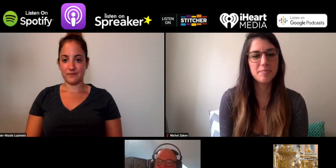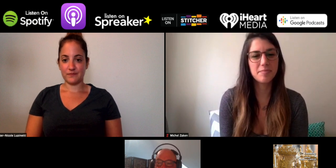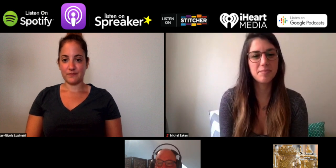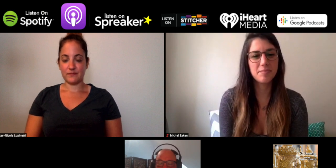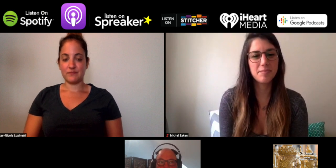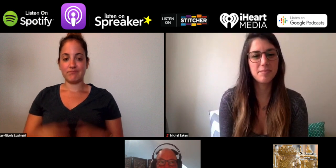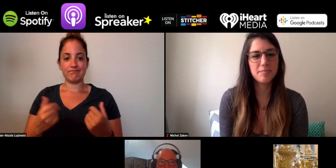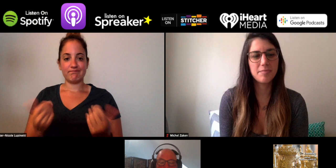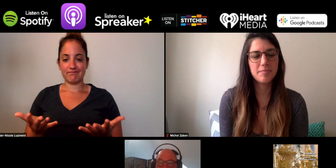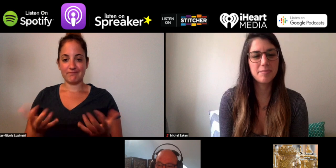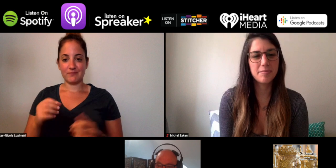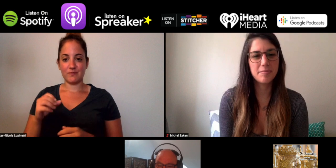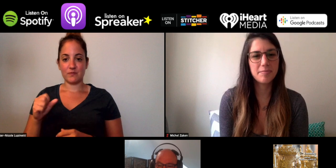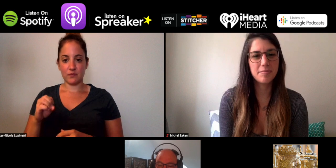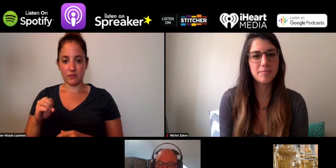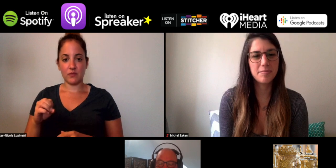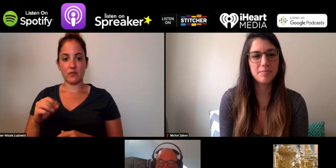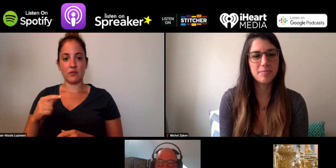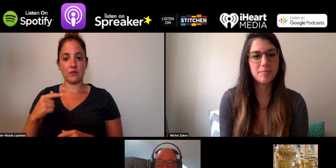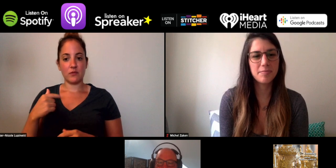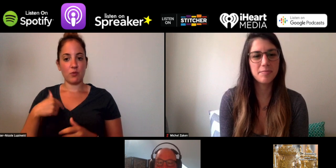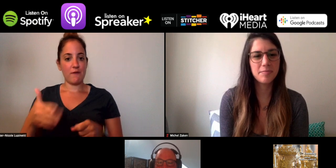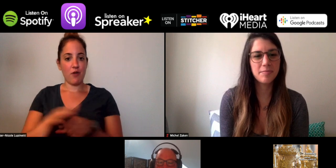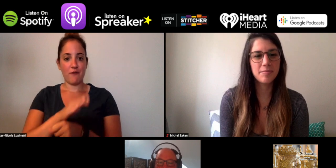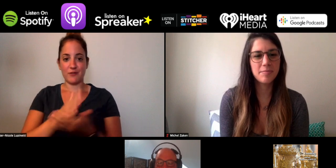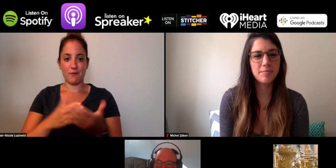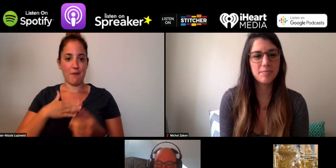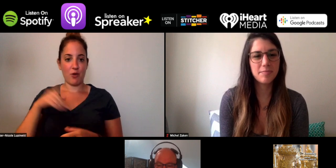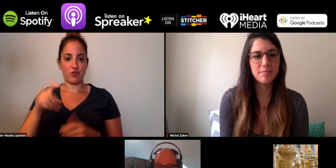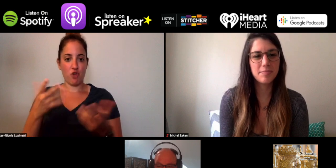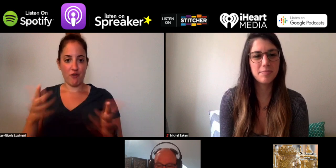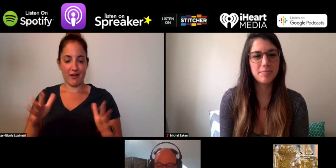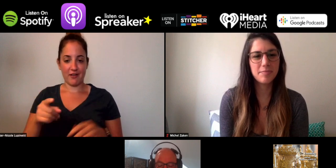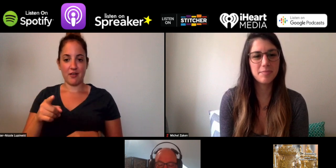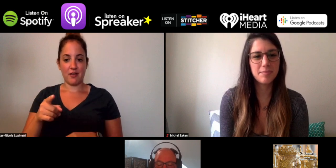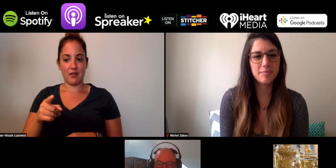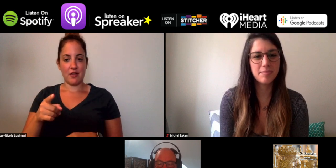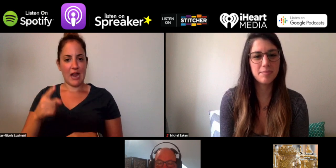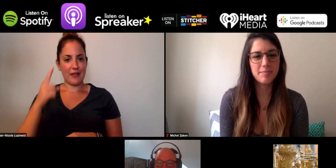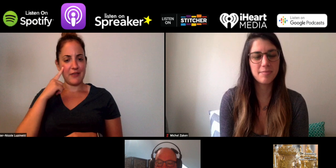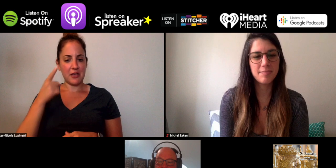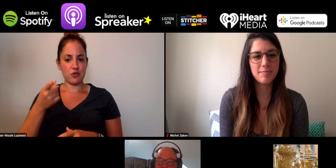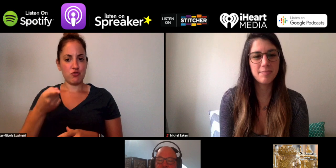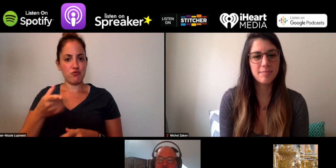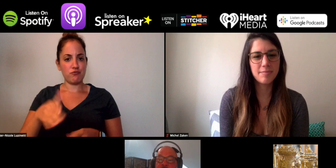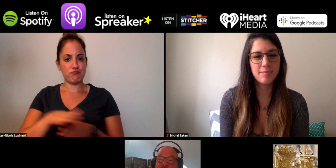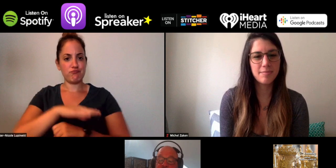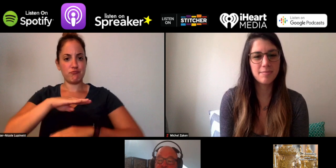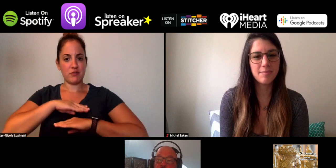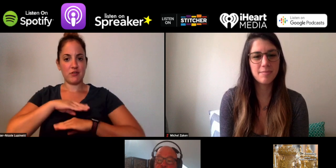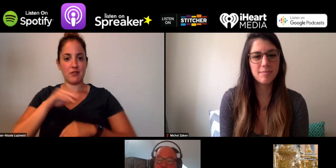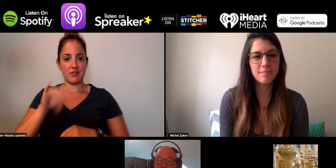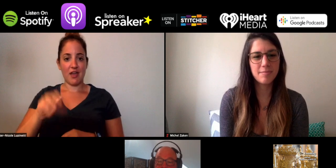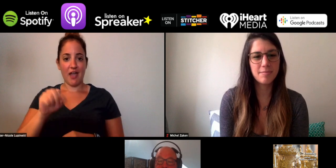So we've covered some of the questions. I think you covered adequately, but maybe not, the idea that an